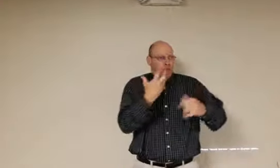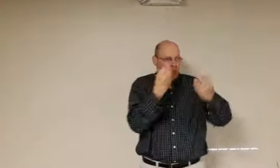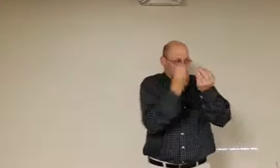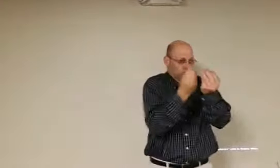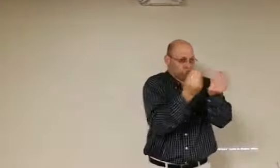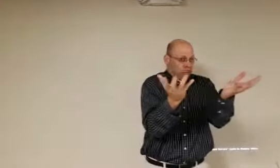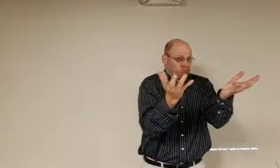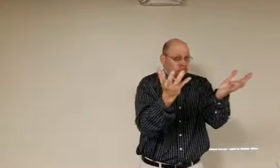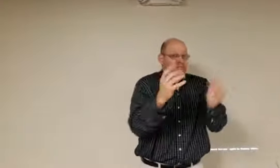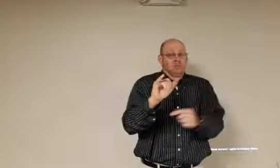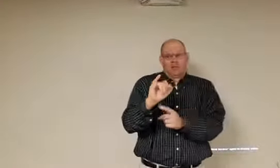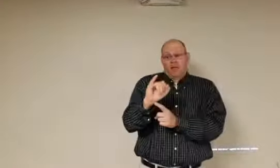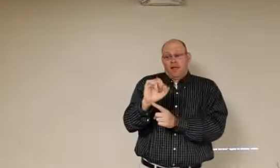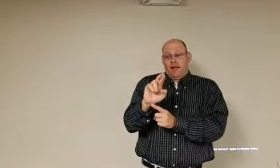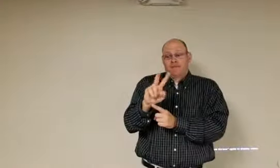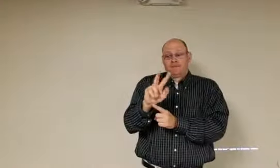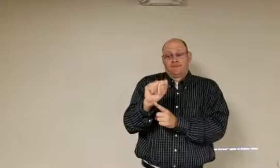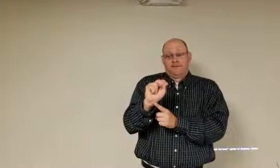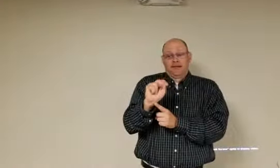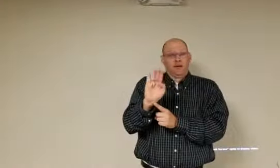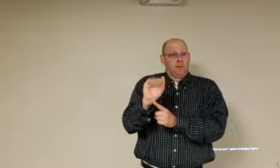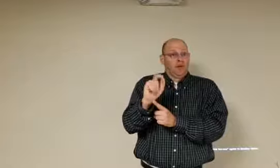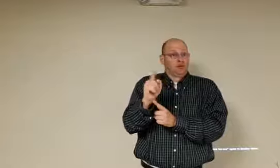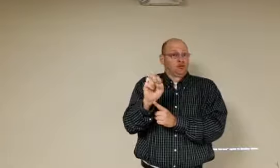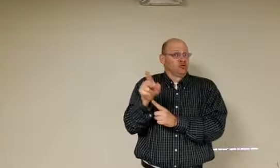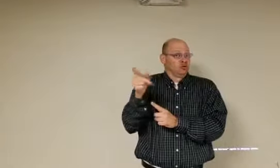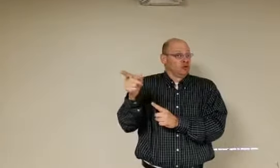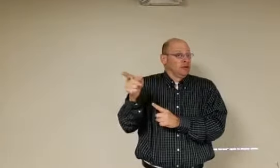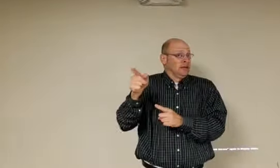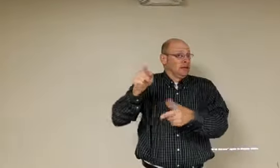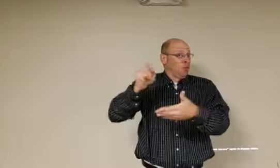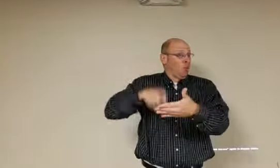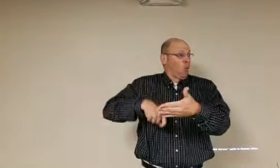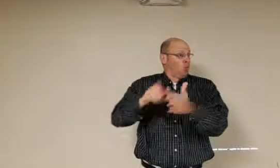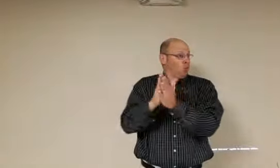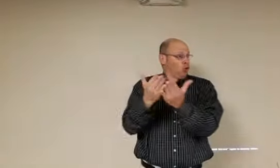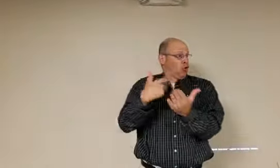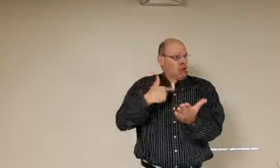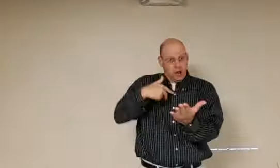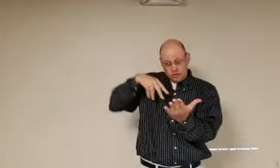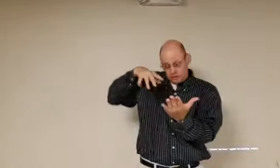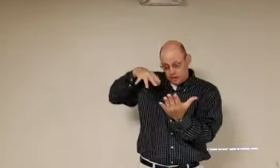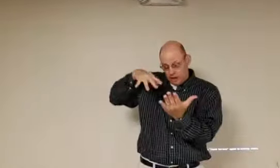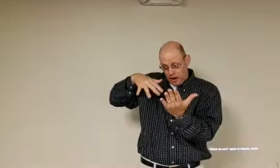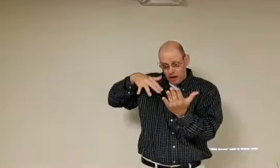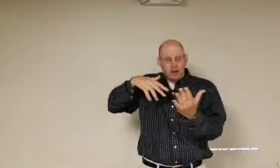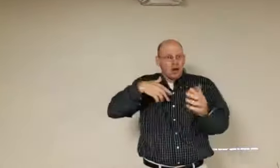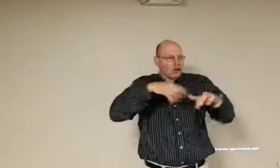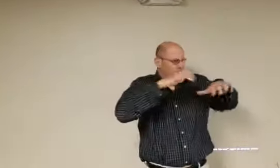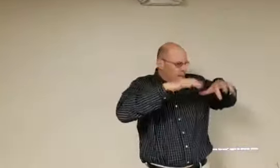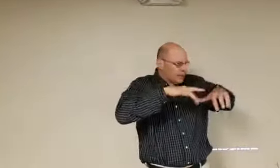studying. I just want to share with you, Brother Urban Baxter, he wrote the book for